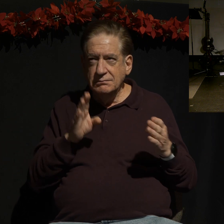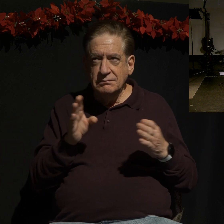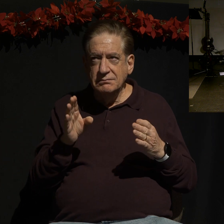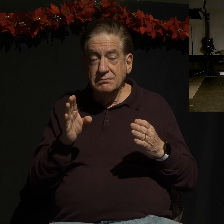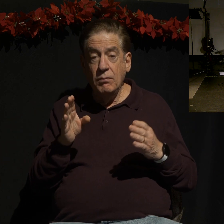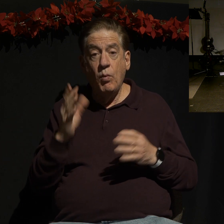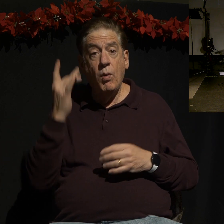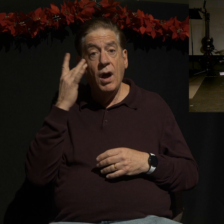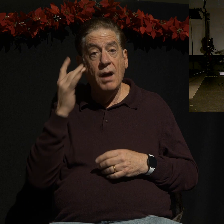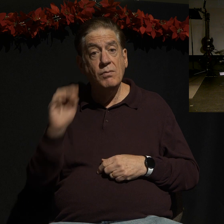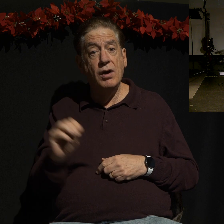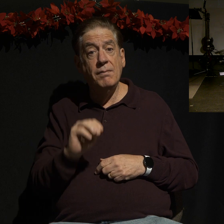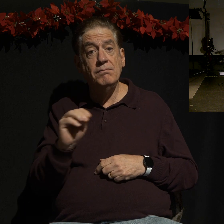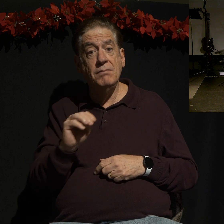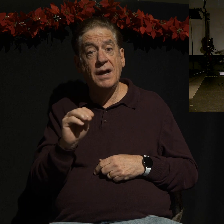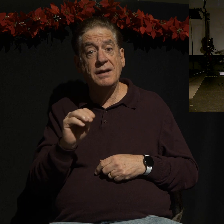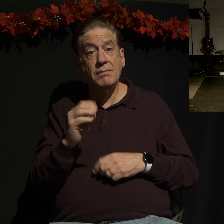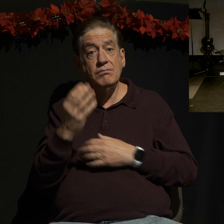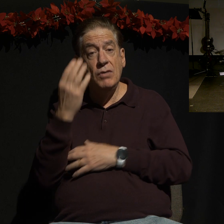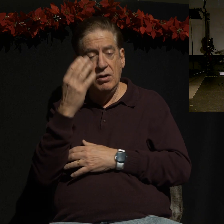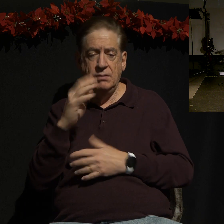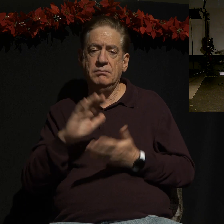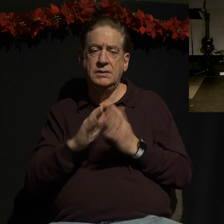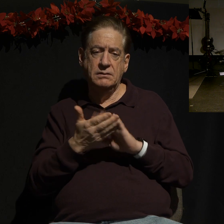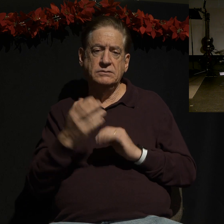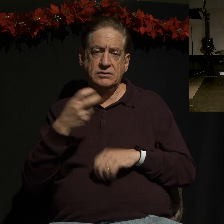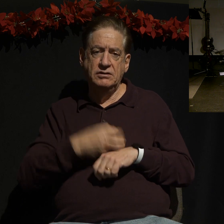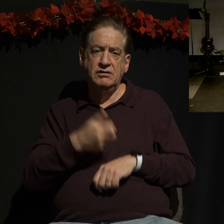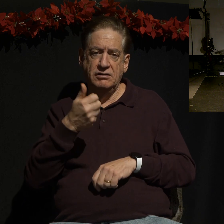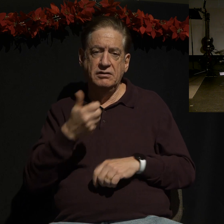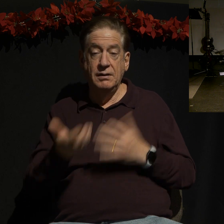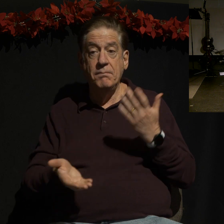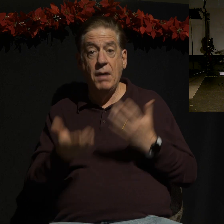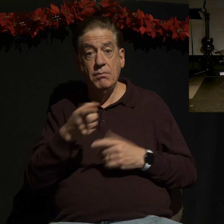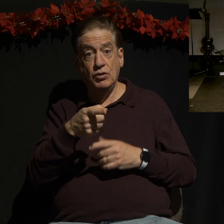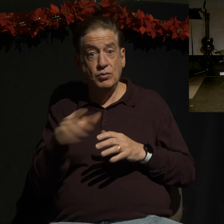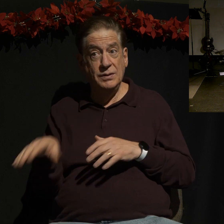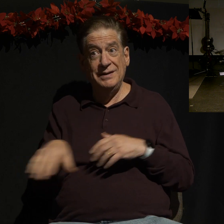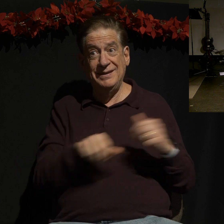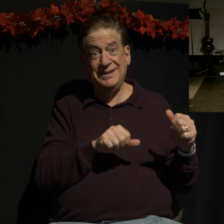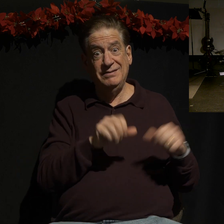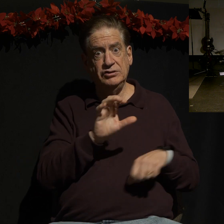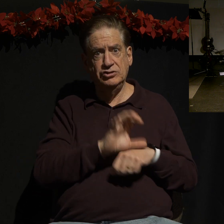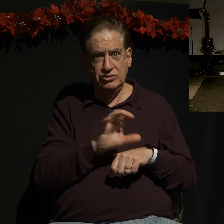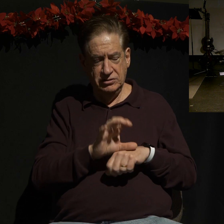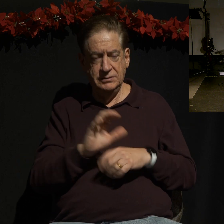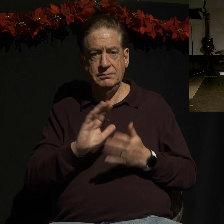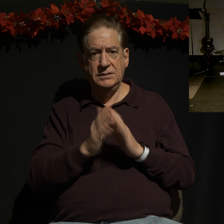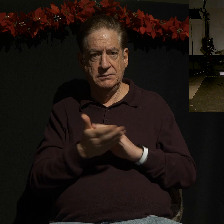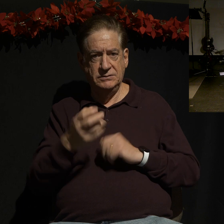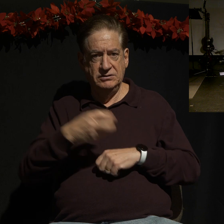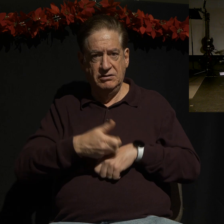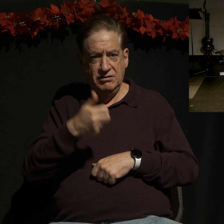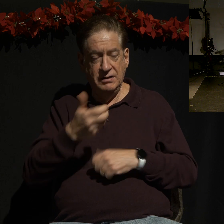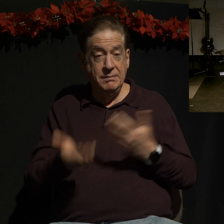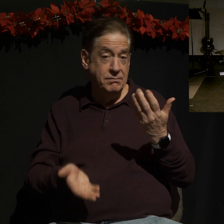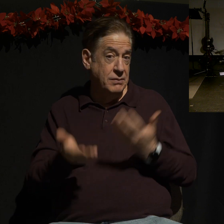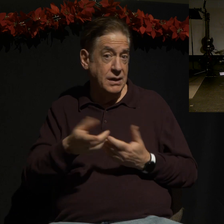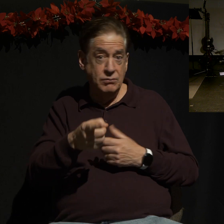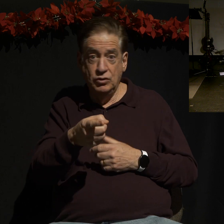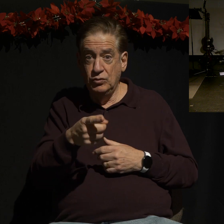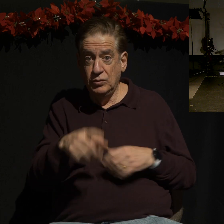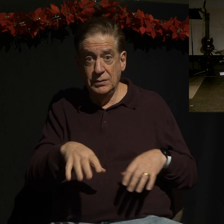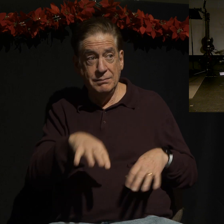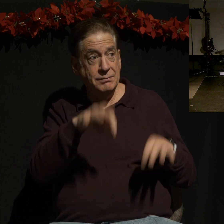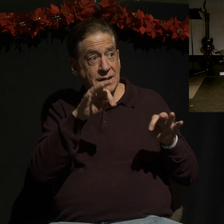come Monday morning, it gets harder. Maybe as soon as you leave the church, it gets harder. Maybe as soon as you pick